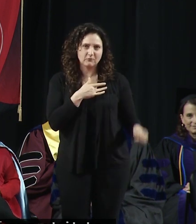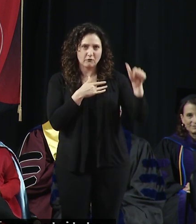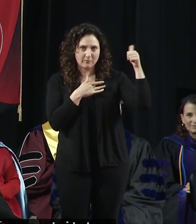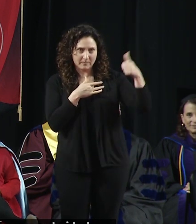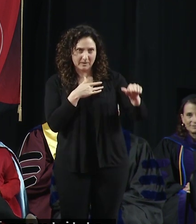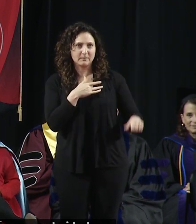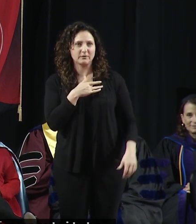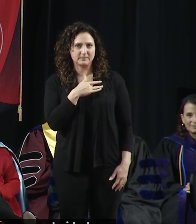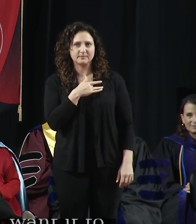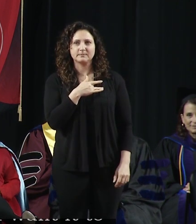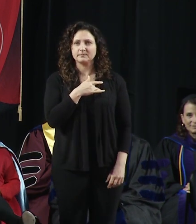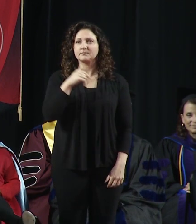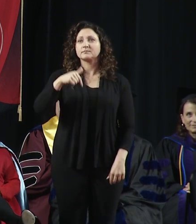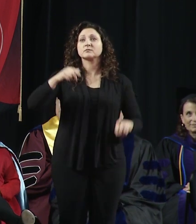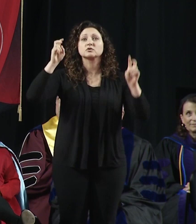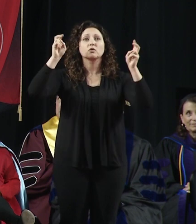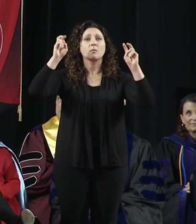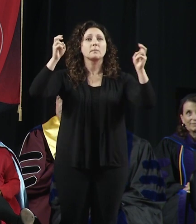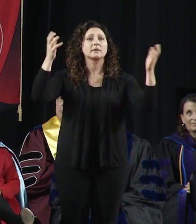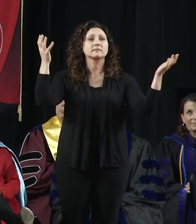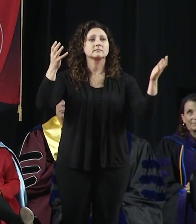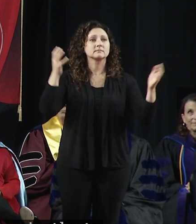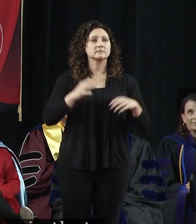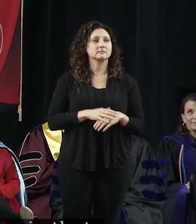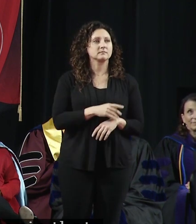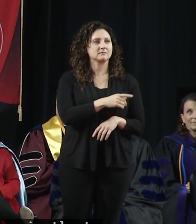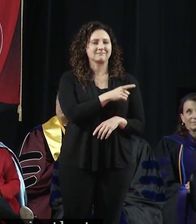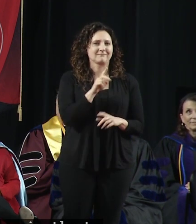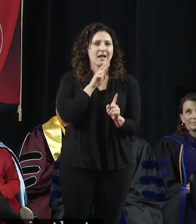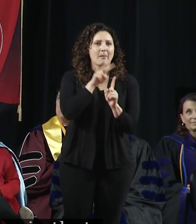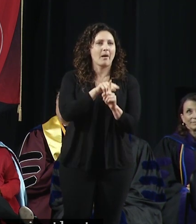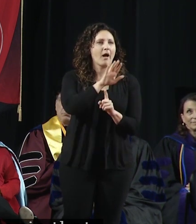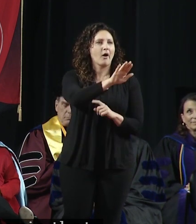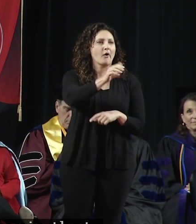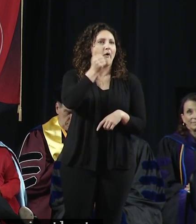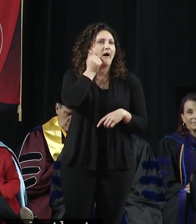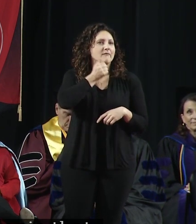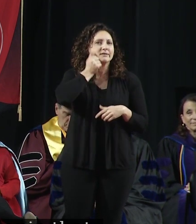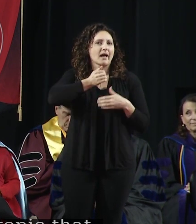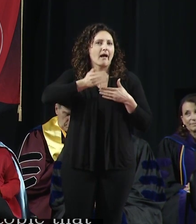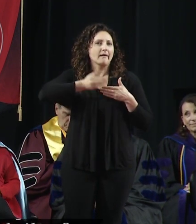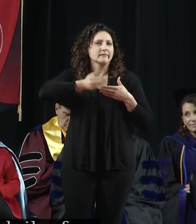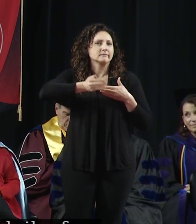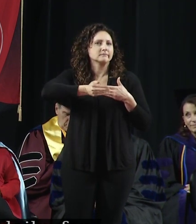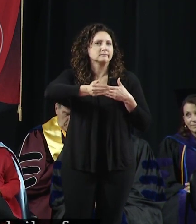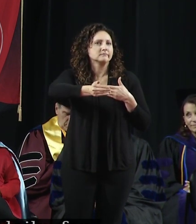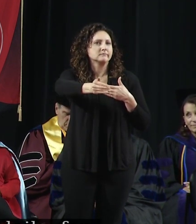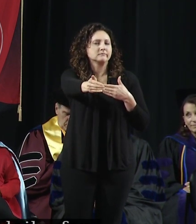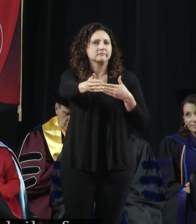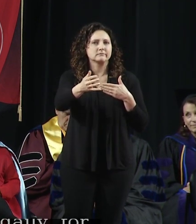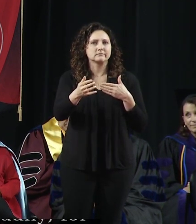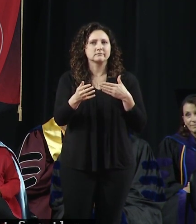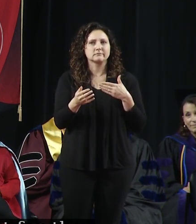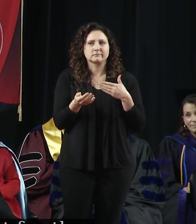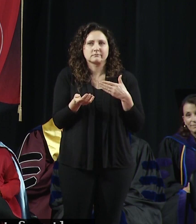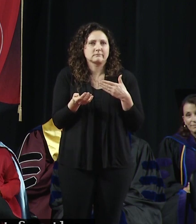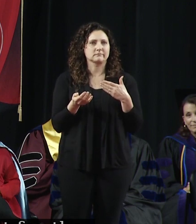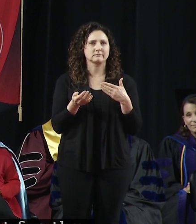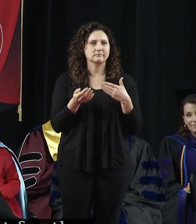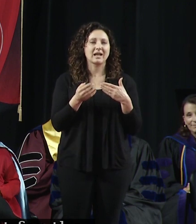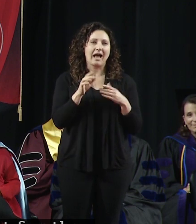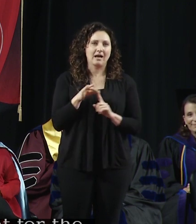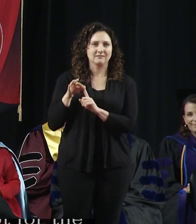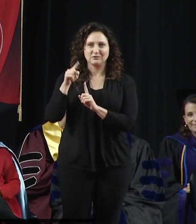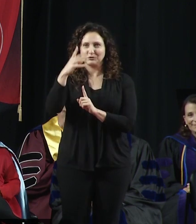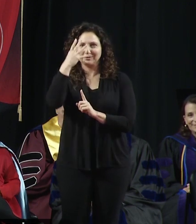I will speak on a topic that will impact your daily lives for years to come, except for the hours that you choose to